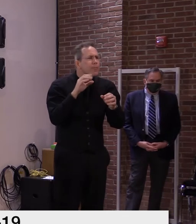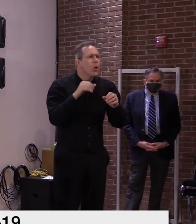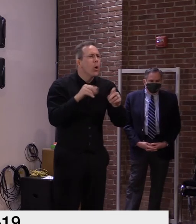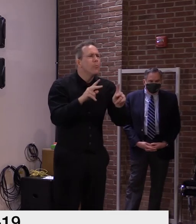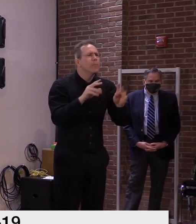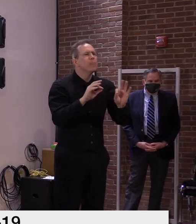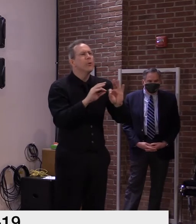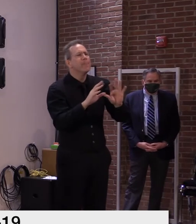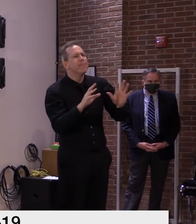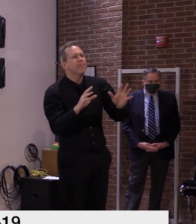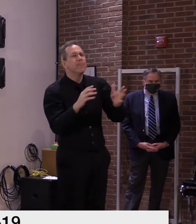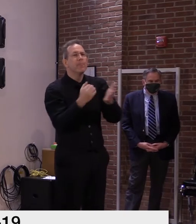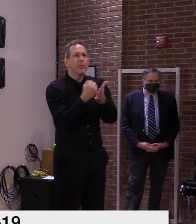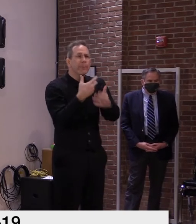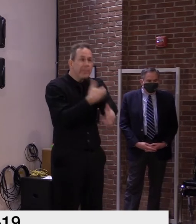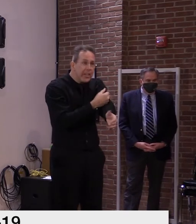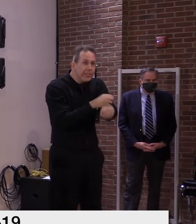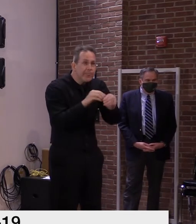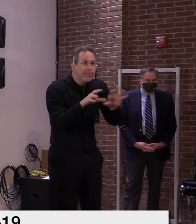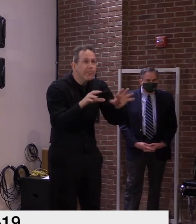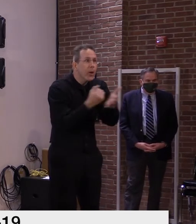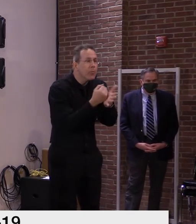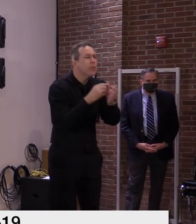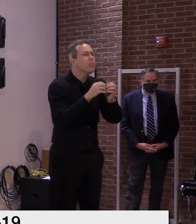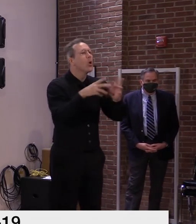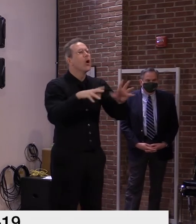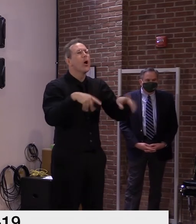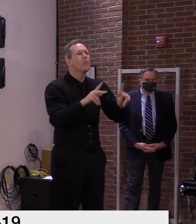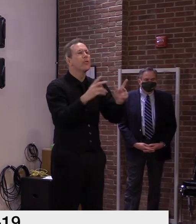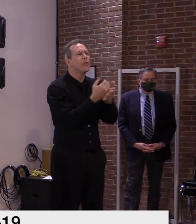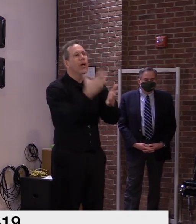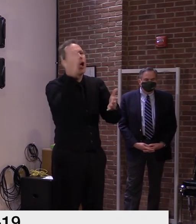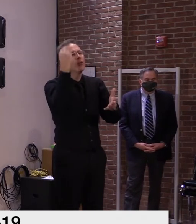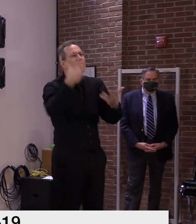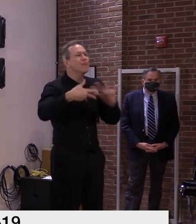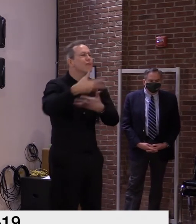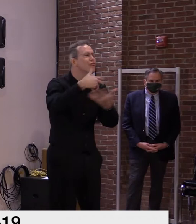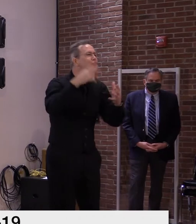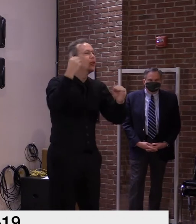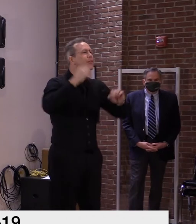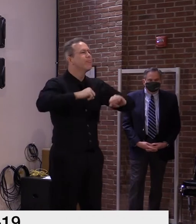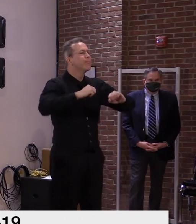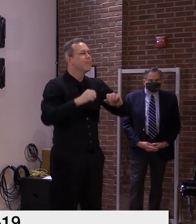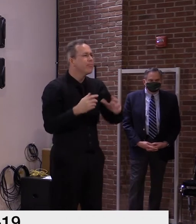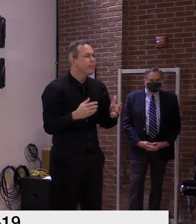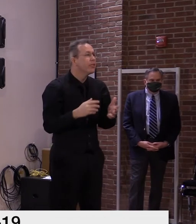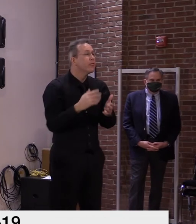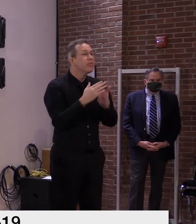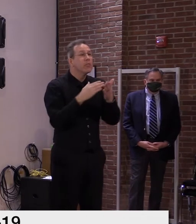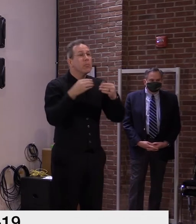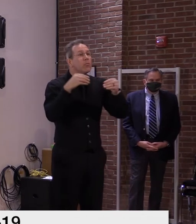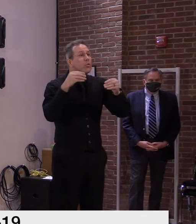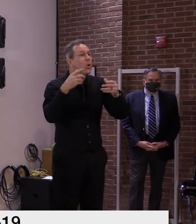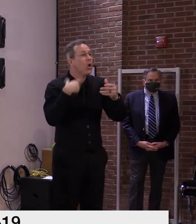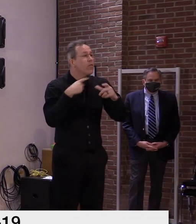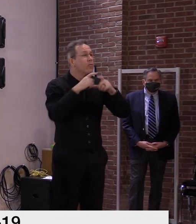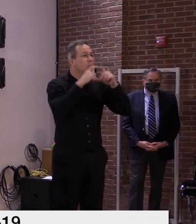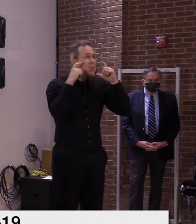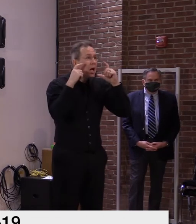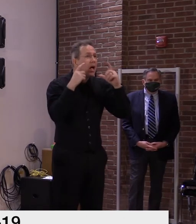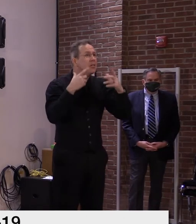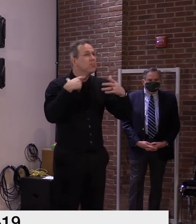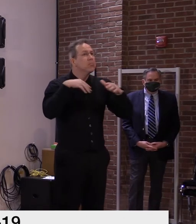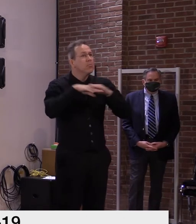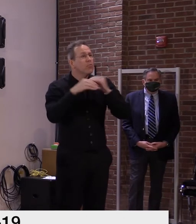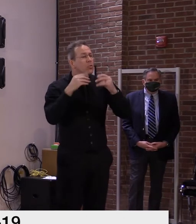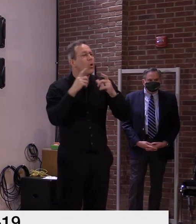And some of them, even in a mask-free way, outdoors as the summer wears on, assuming that